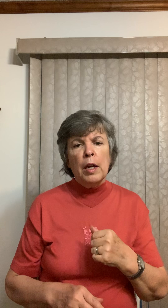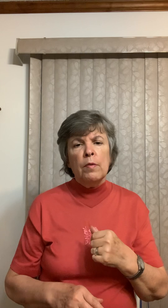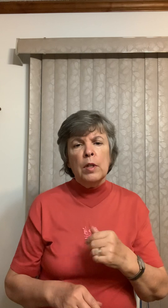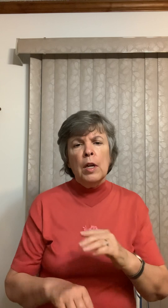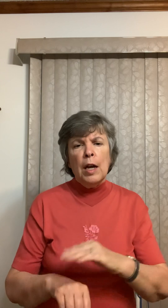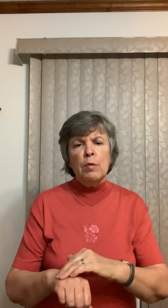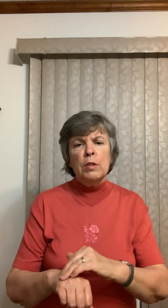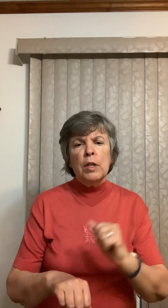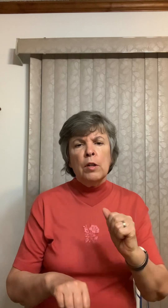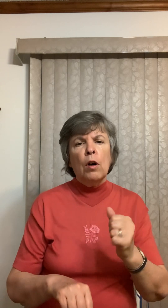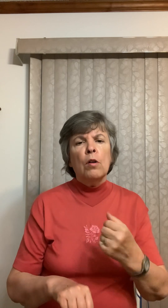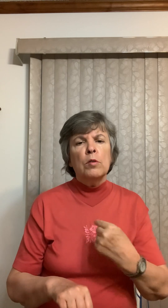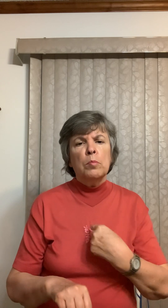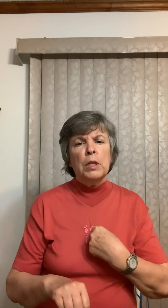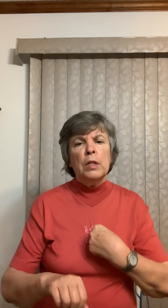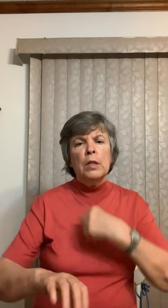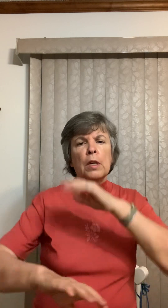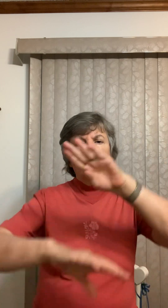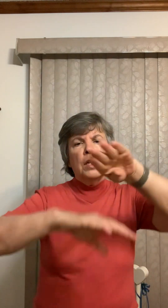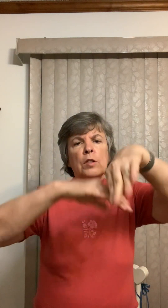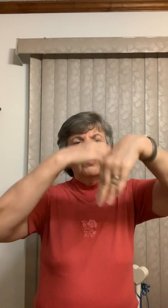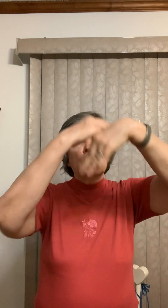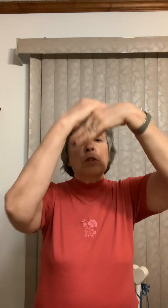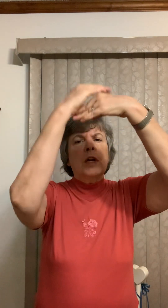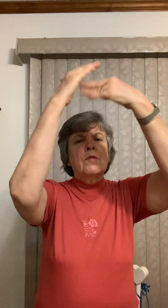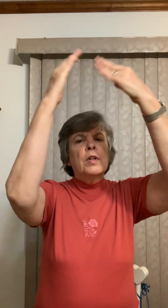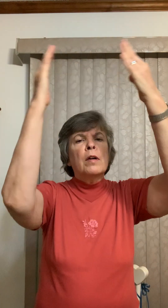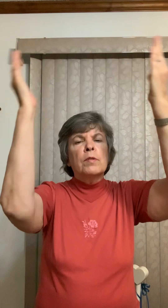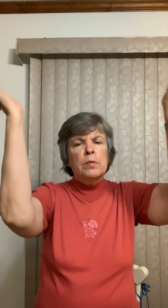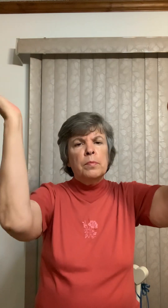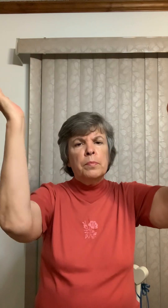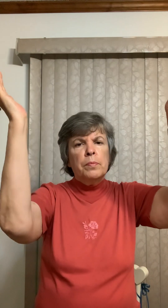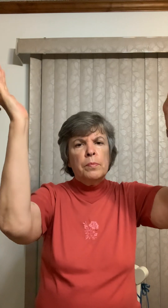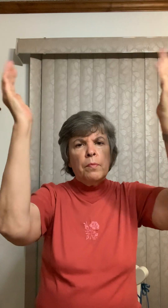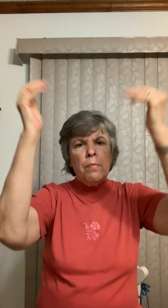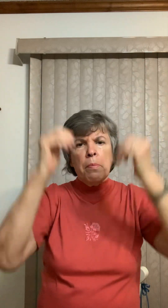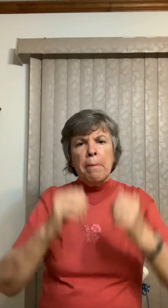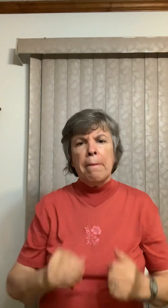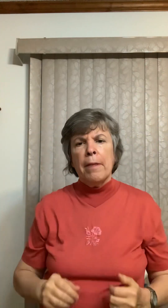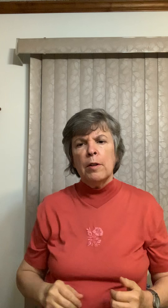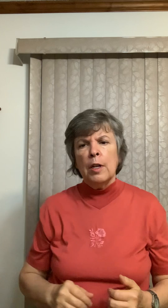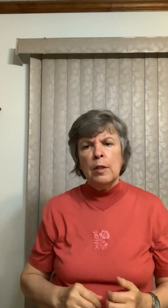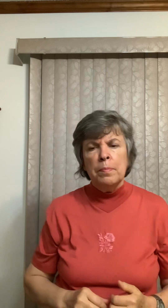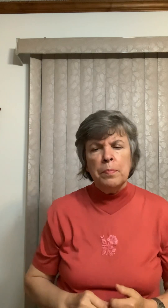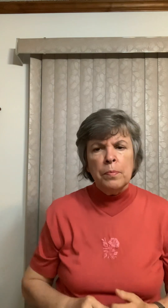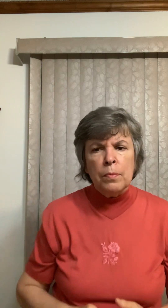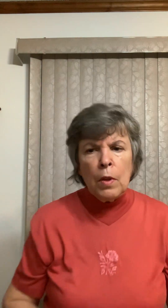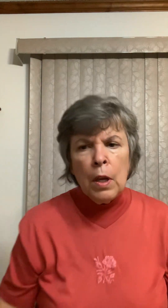heaven, I would say calls me and do the sign for heaven. Okay.